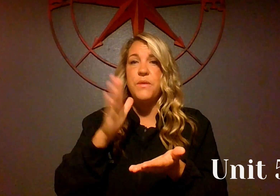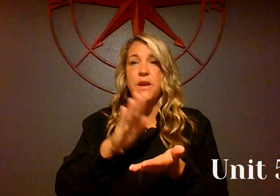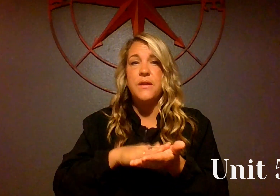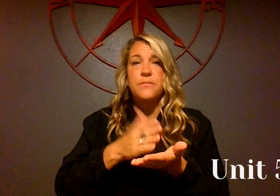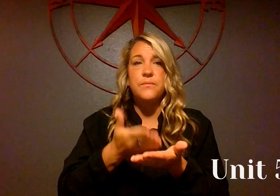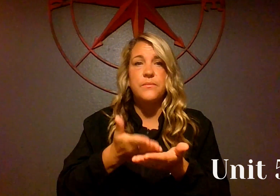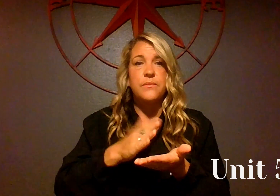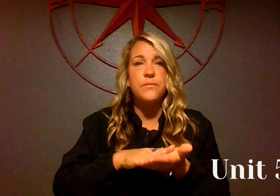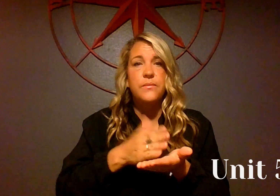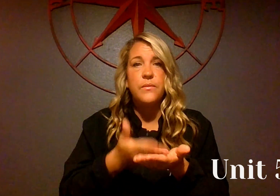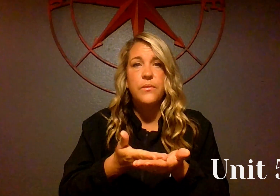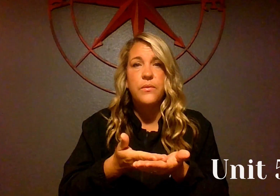B.